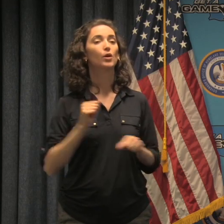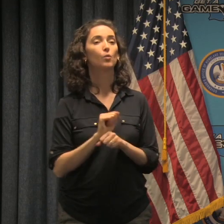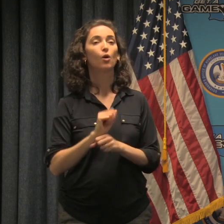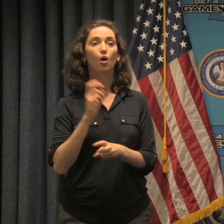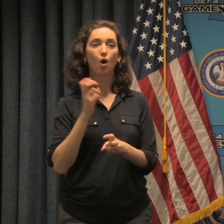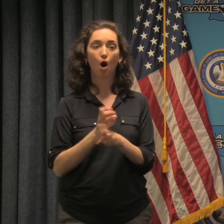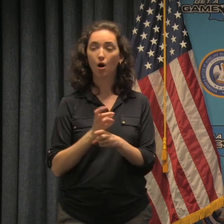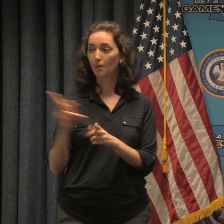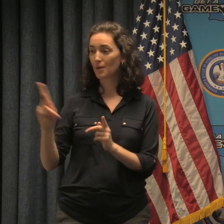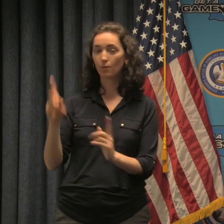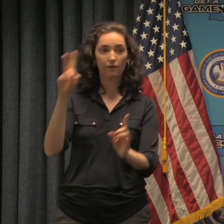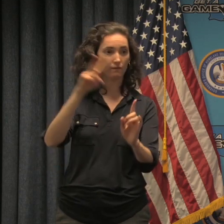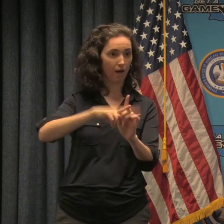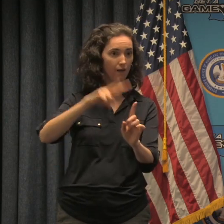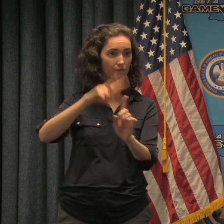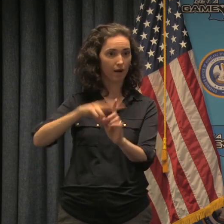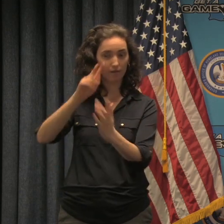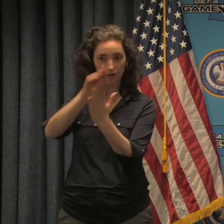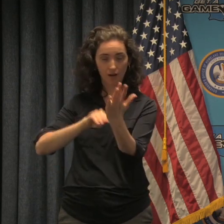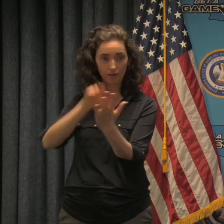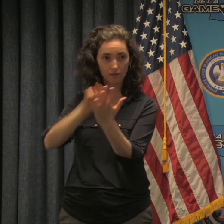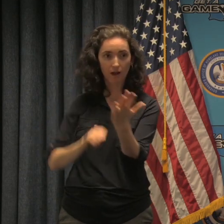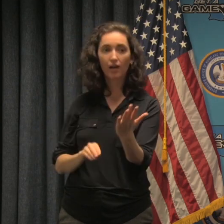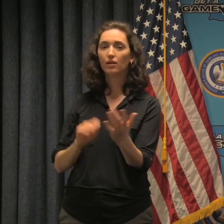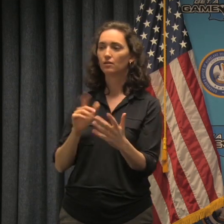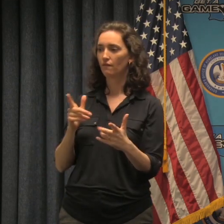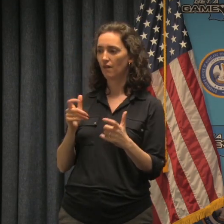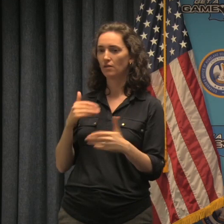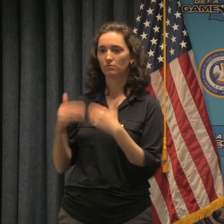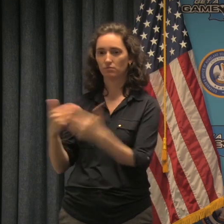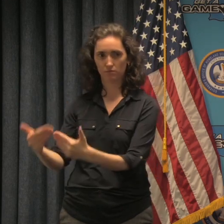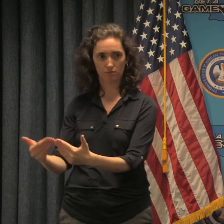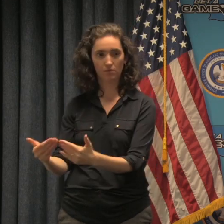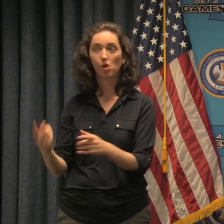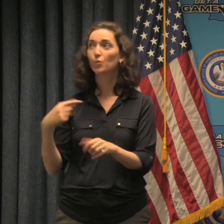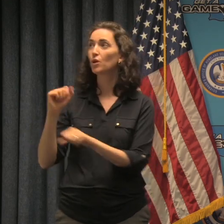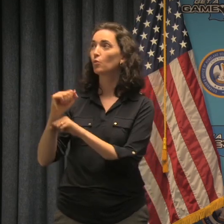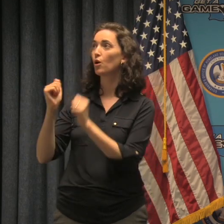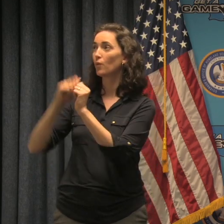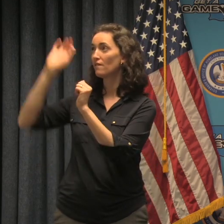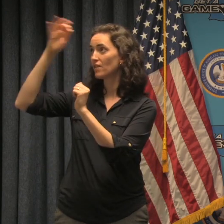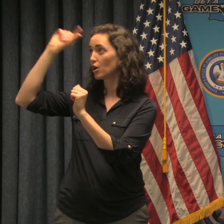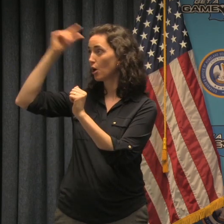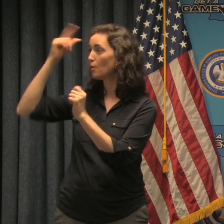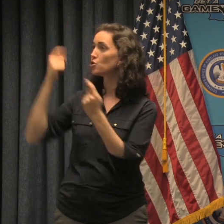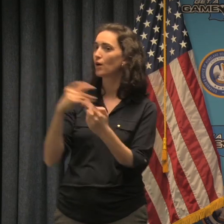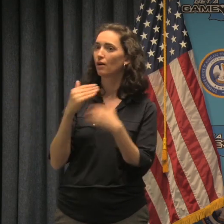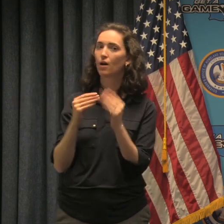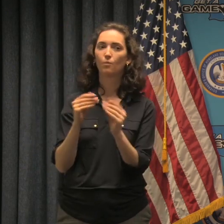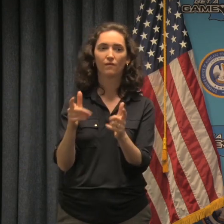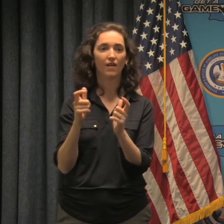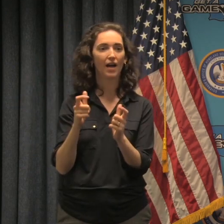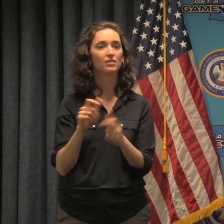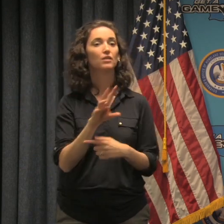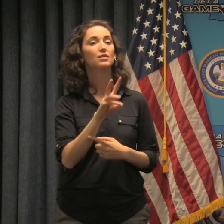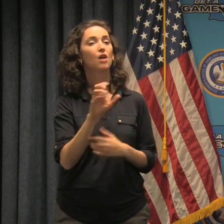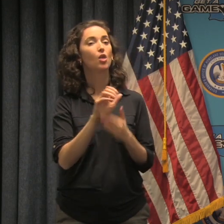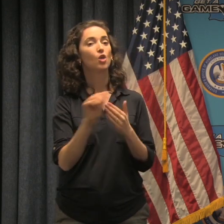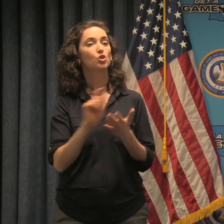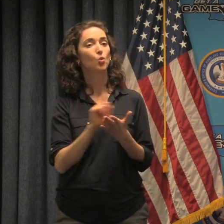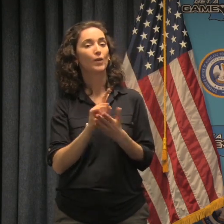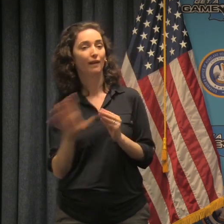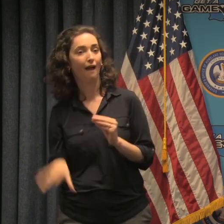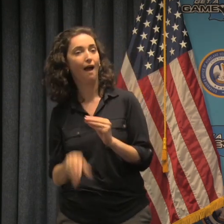taking those claims, getting those payments made. We're working with the federal government for the enhanced benefit of $600 a week that we will add to